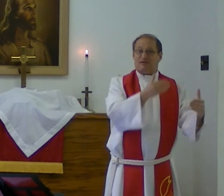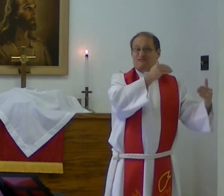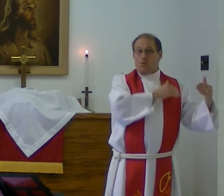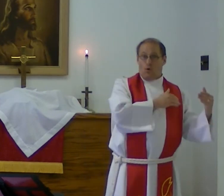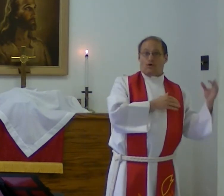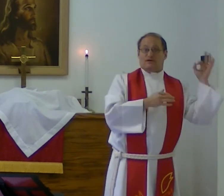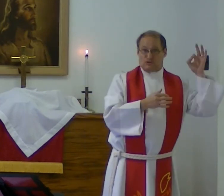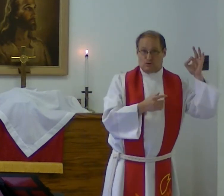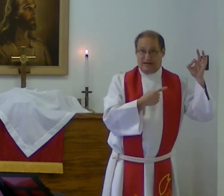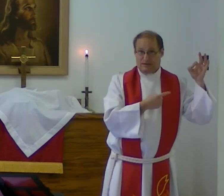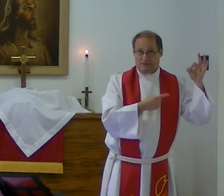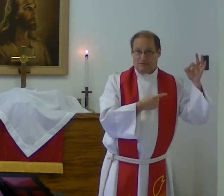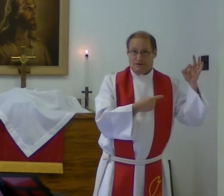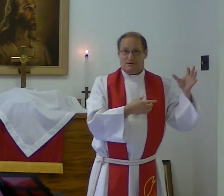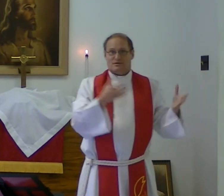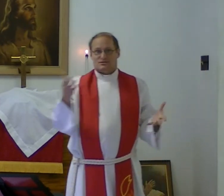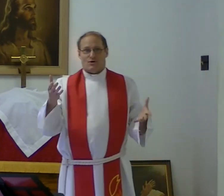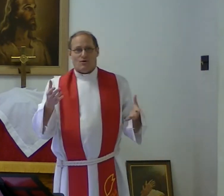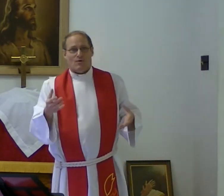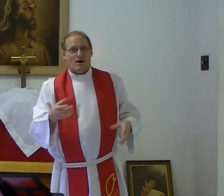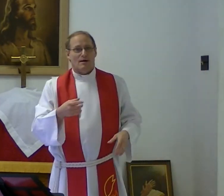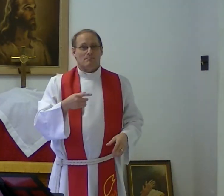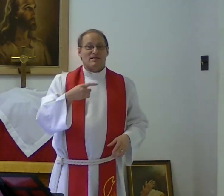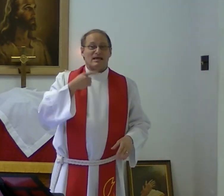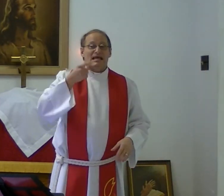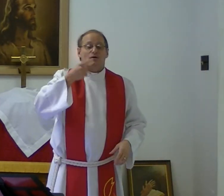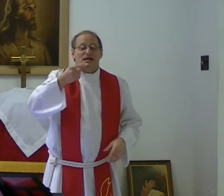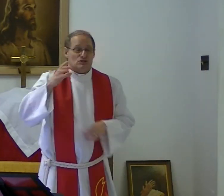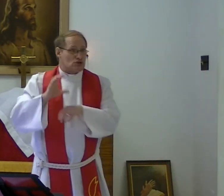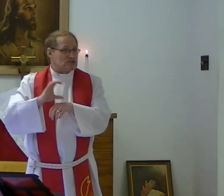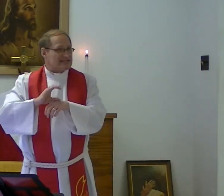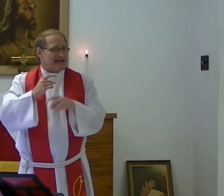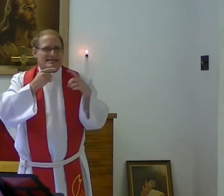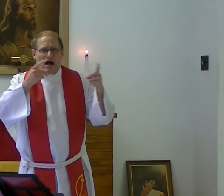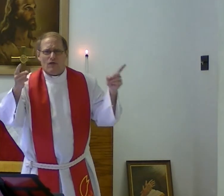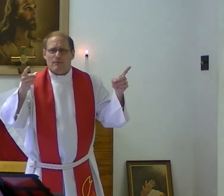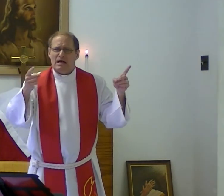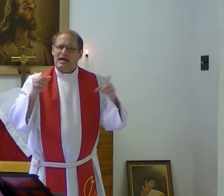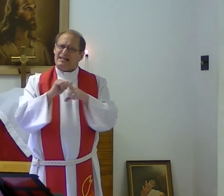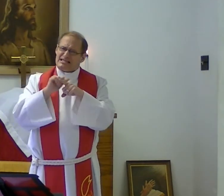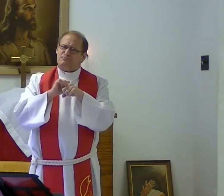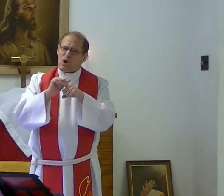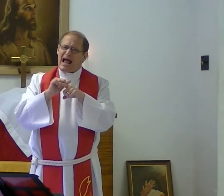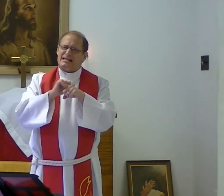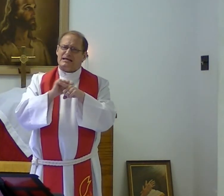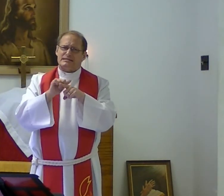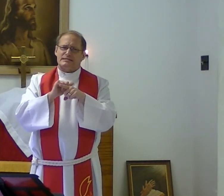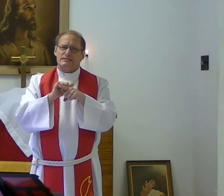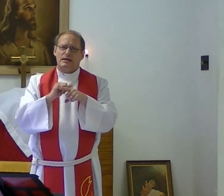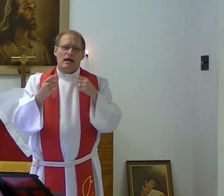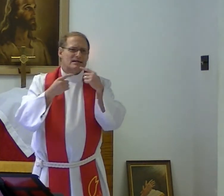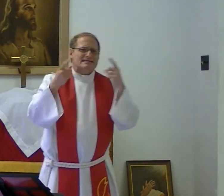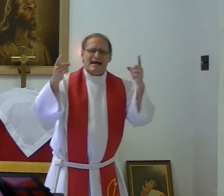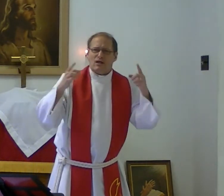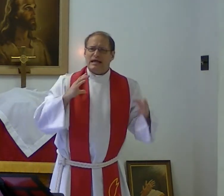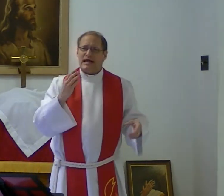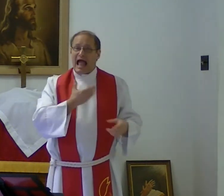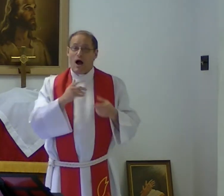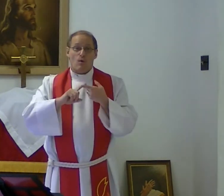before the sermon. So, but the hearing churches, I tell them, let's practice telling our